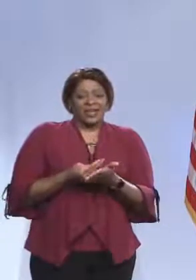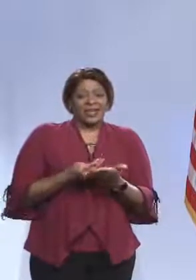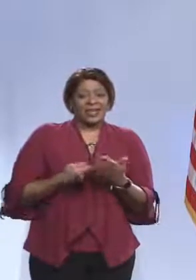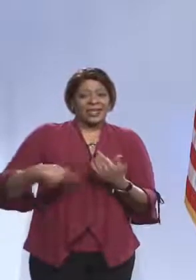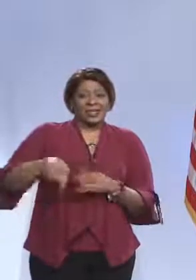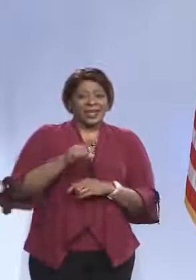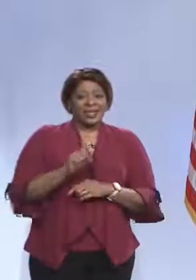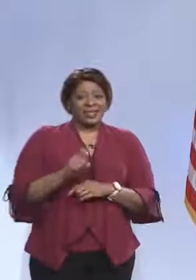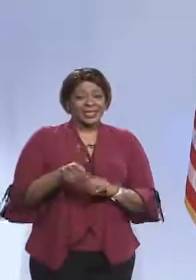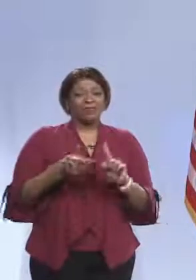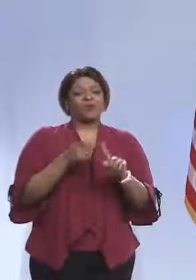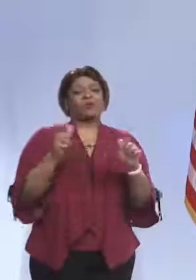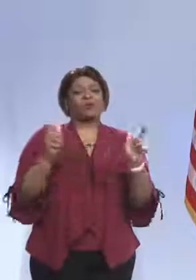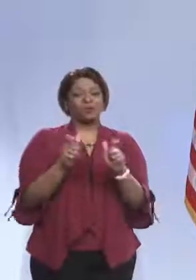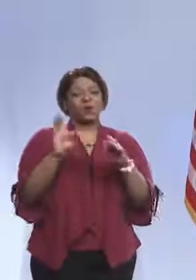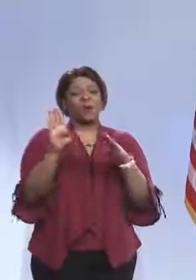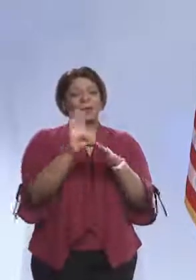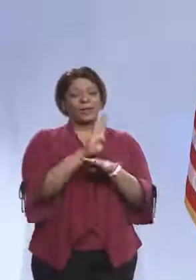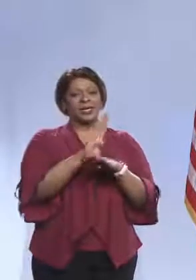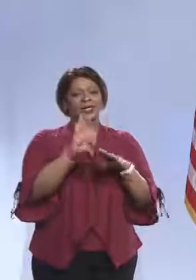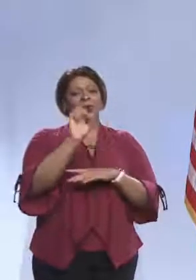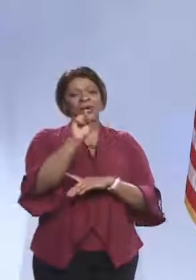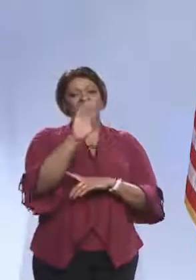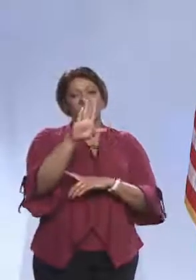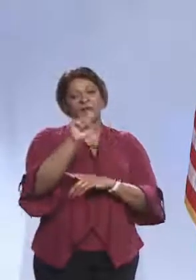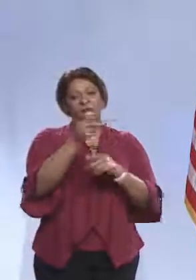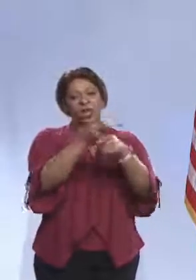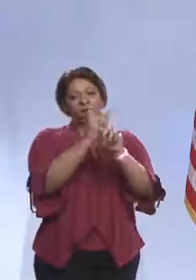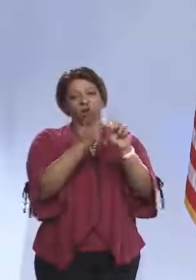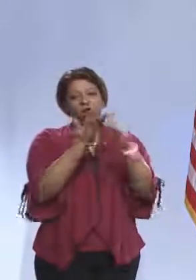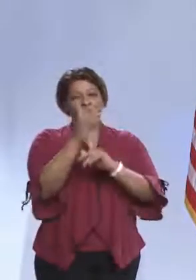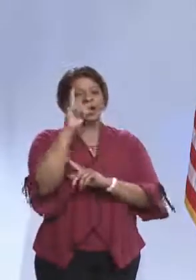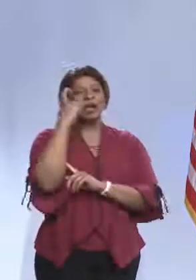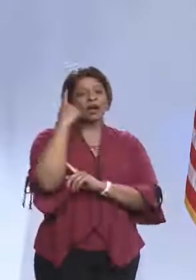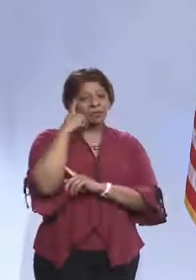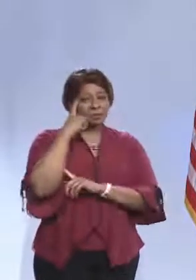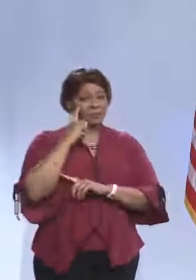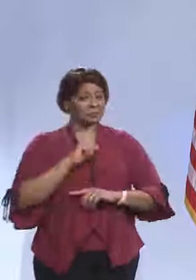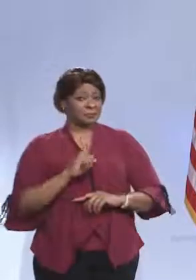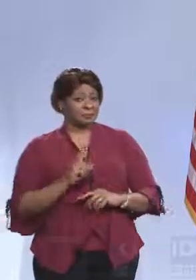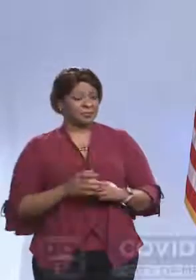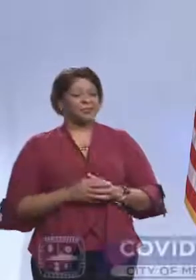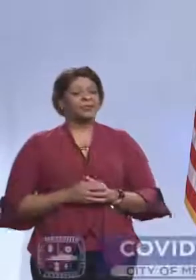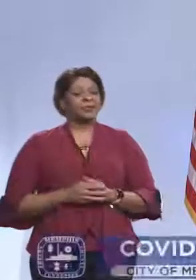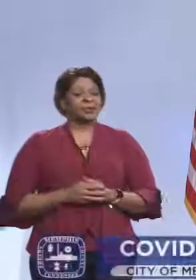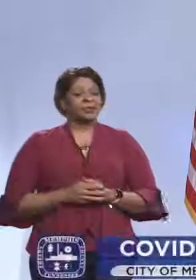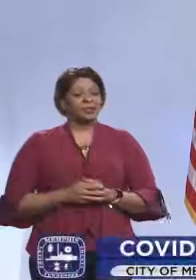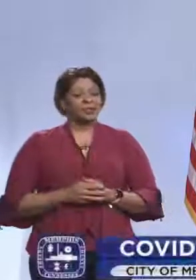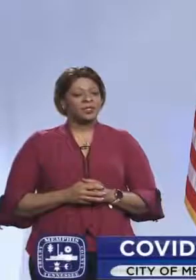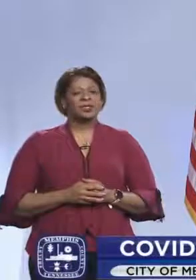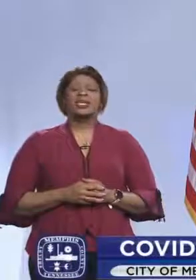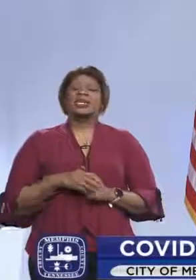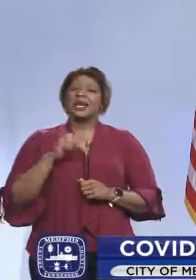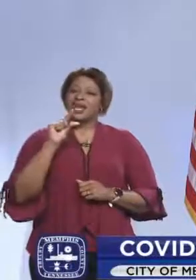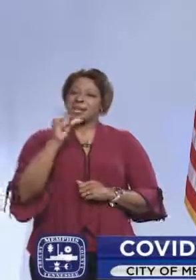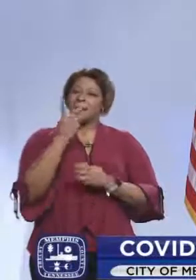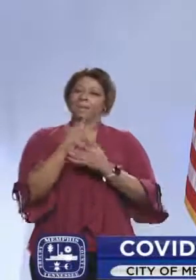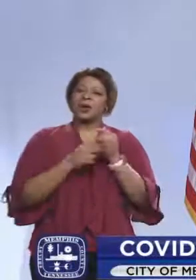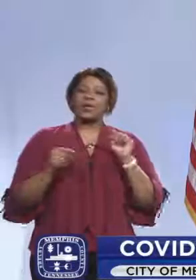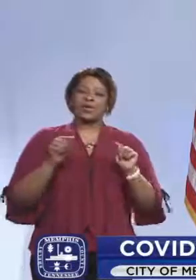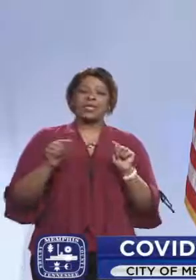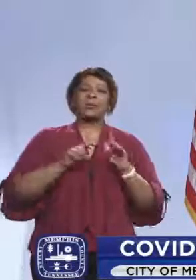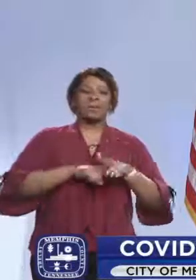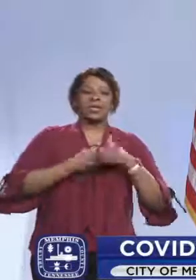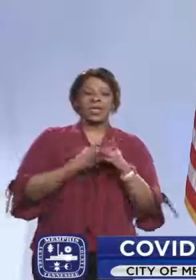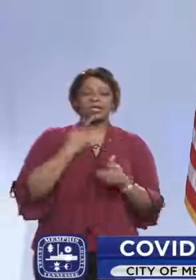need from the small business administration loans that the feds have outlined? I think it's a little of both. I think from the get-go,